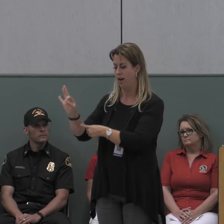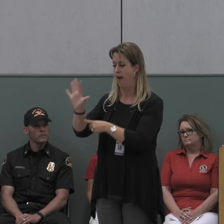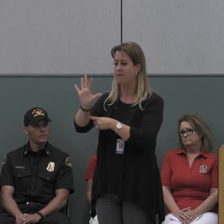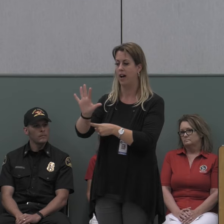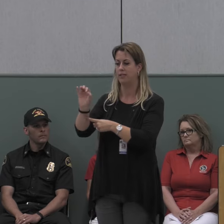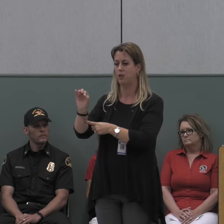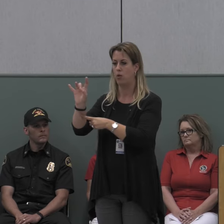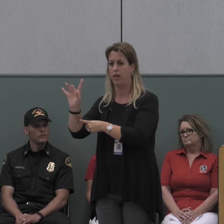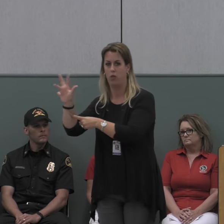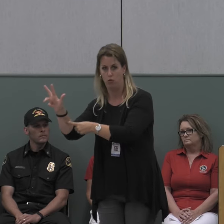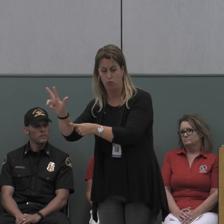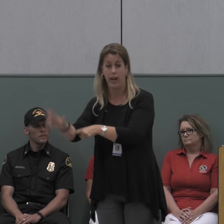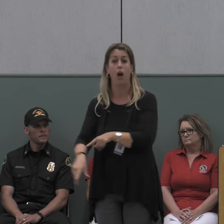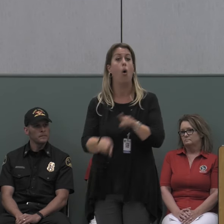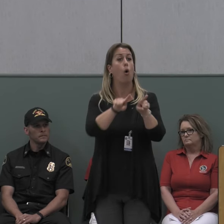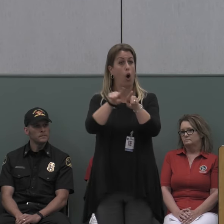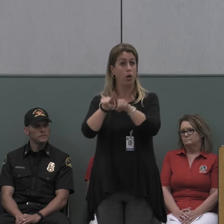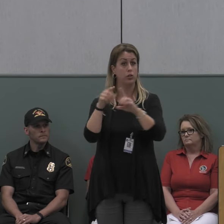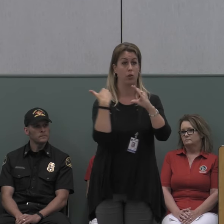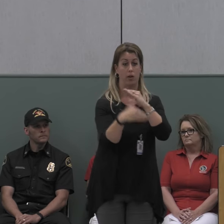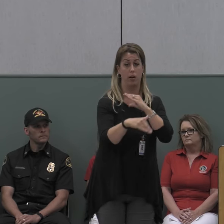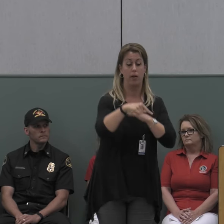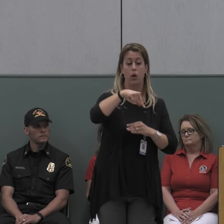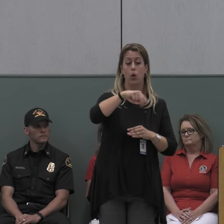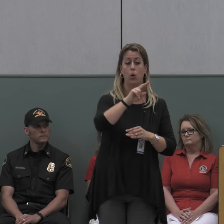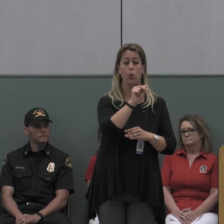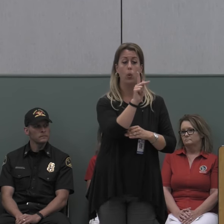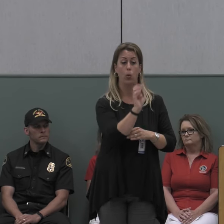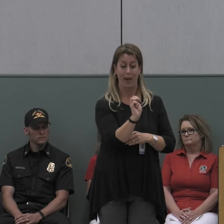760-499-5083 or utilize the email at